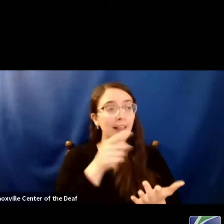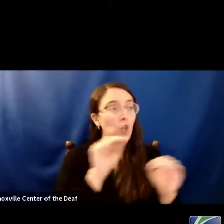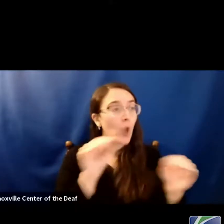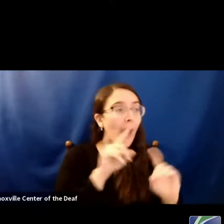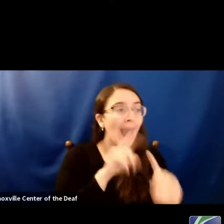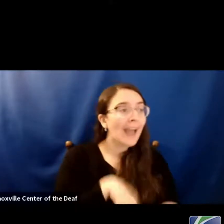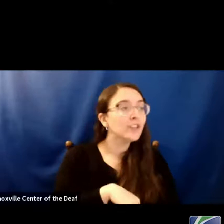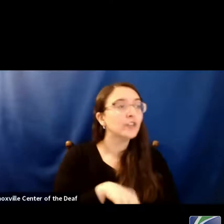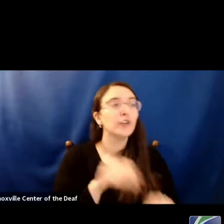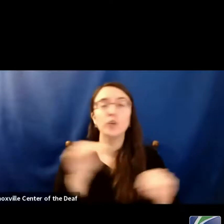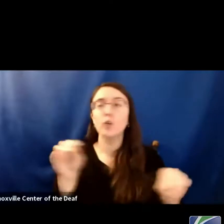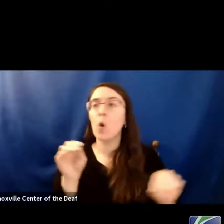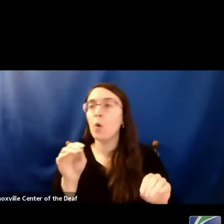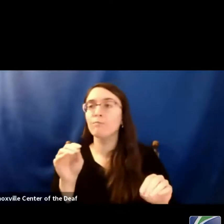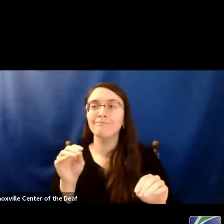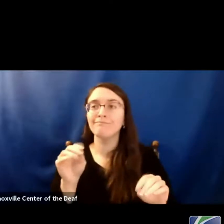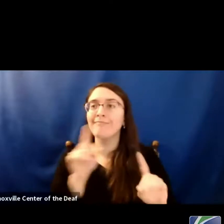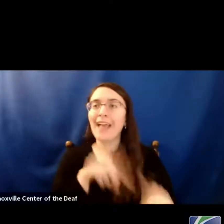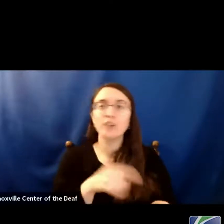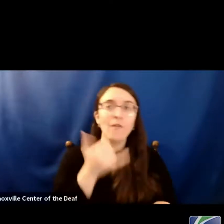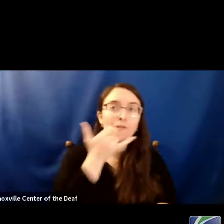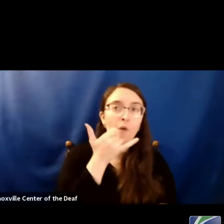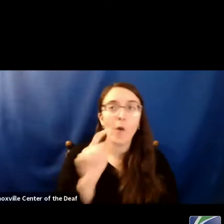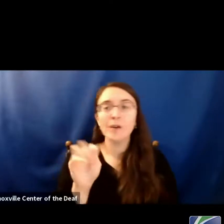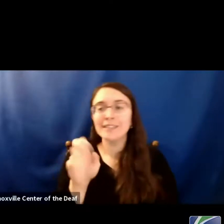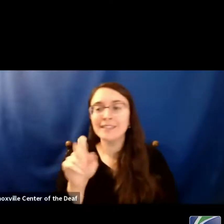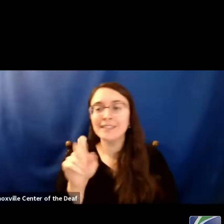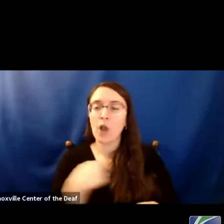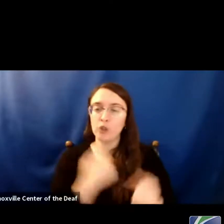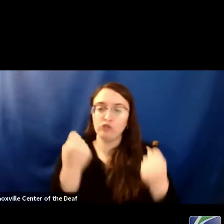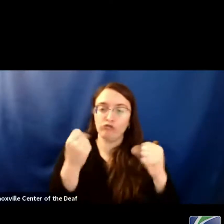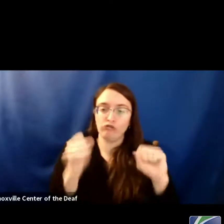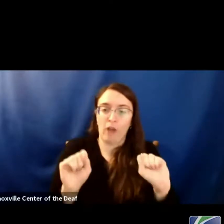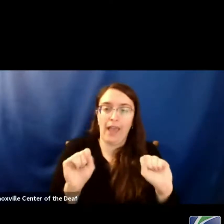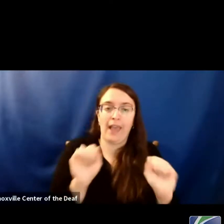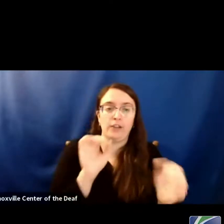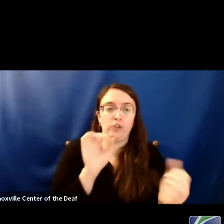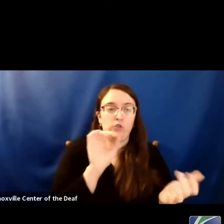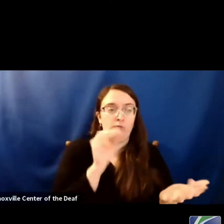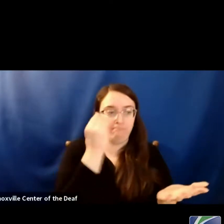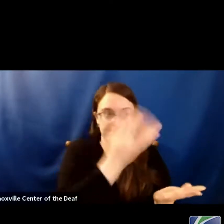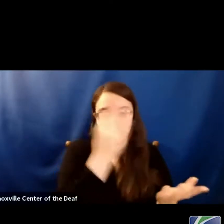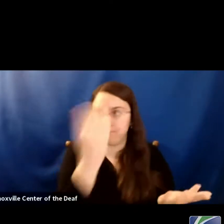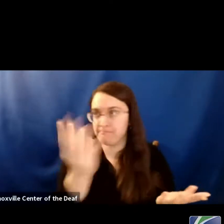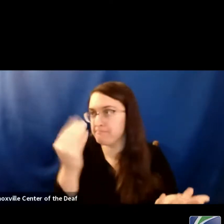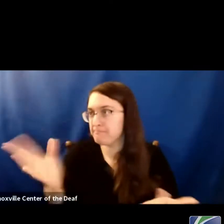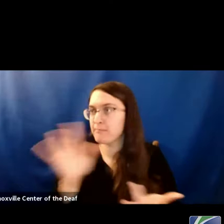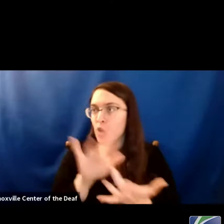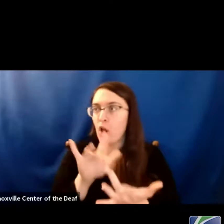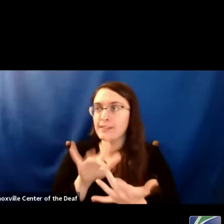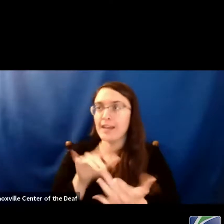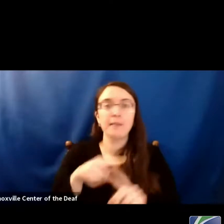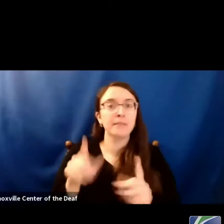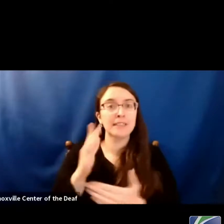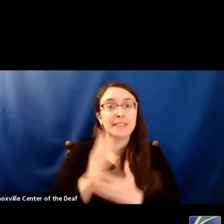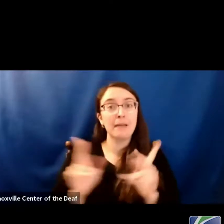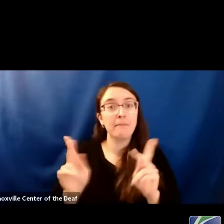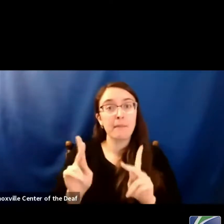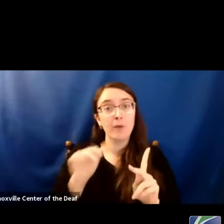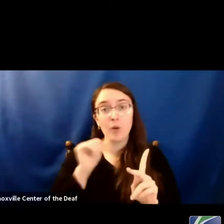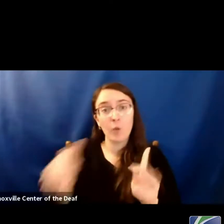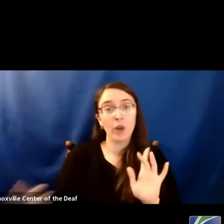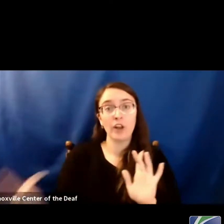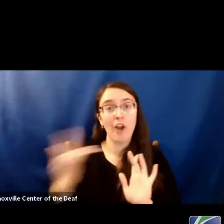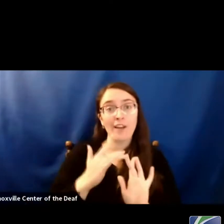text. So we made an effort to reach out to everyone on the wait list, and some folks just didn't connect with us. Hopefully they got a